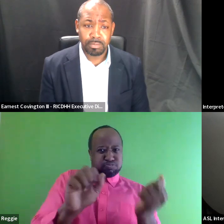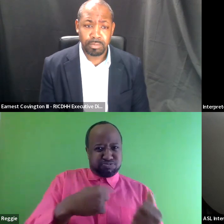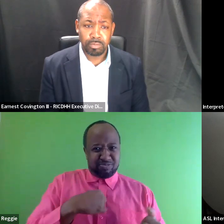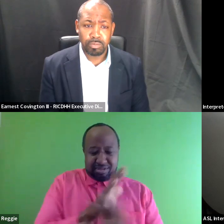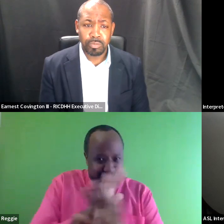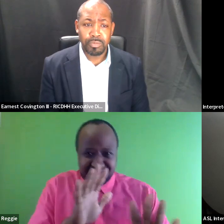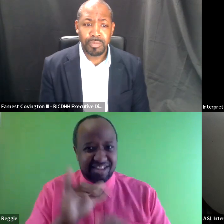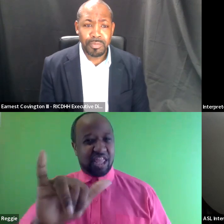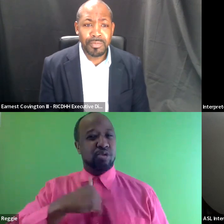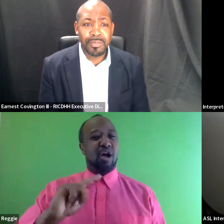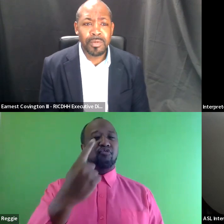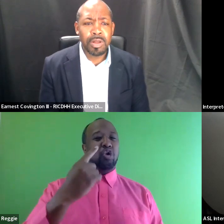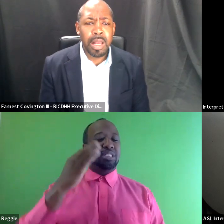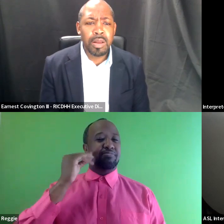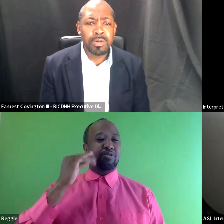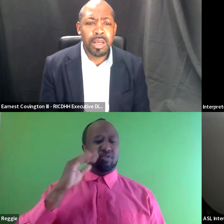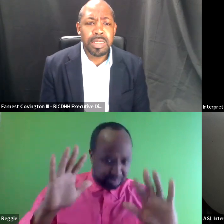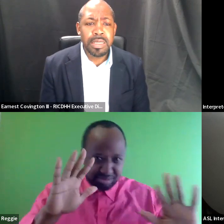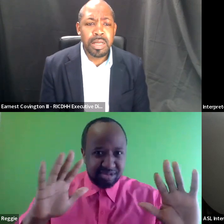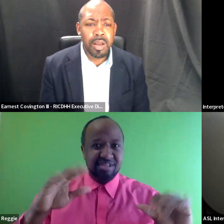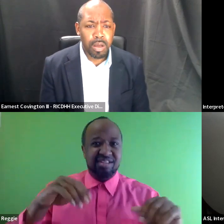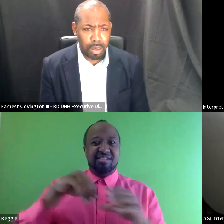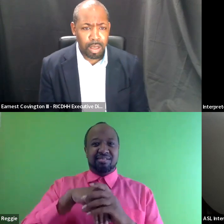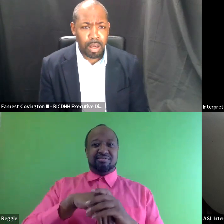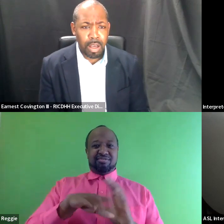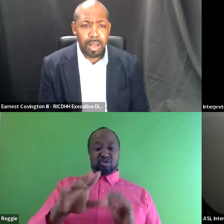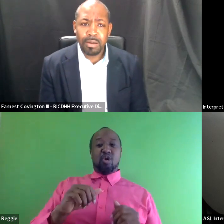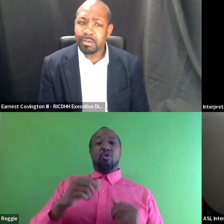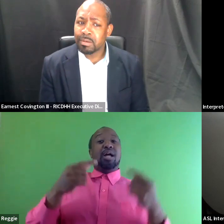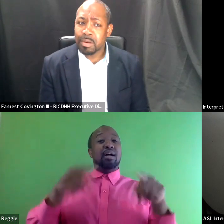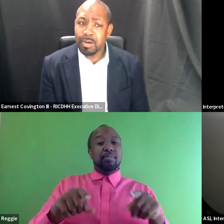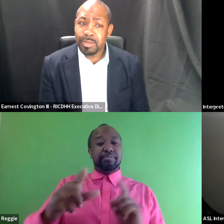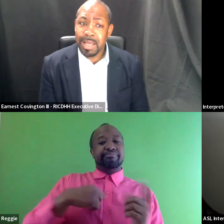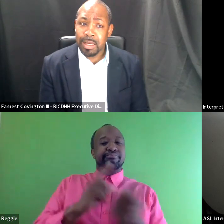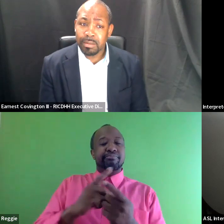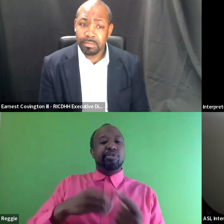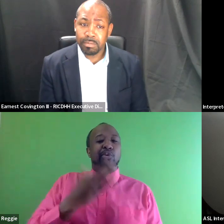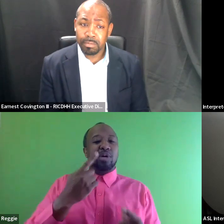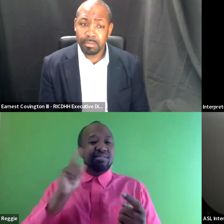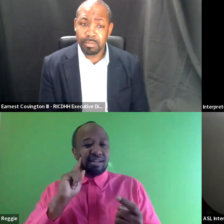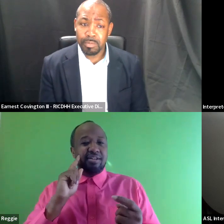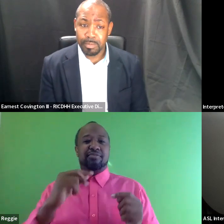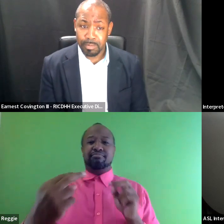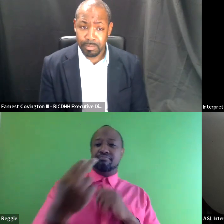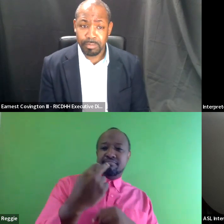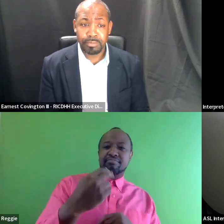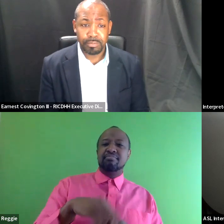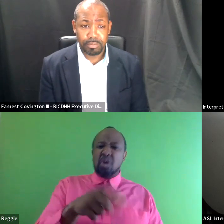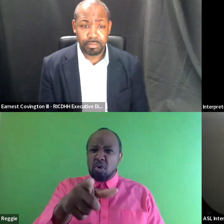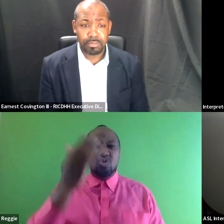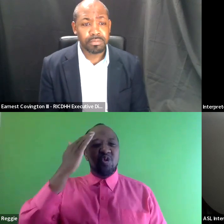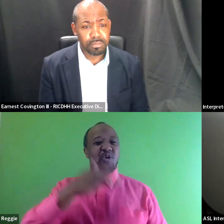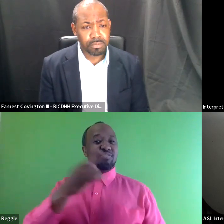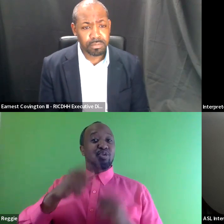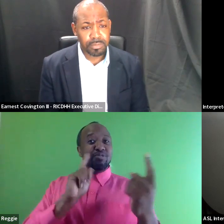folks. And it was my first experience sort of, whoa, taking a second, you